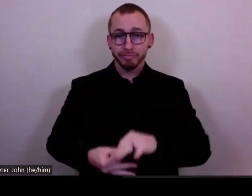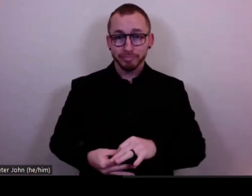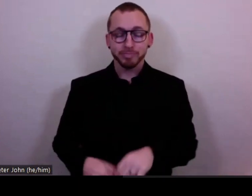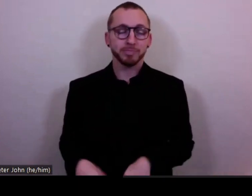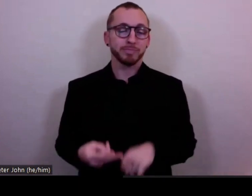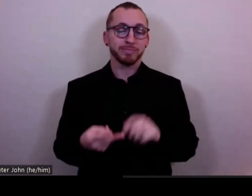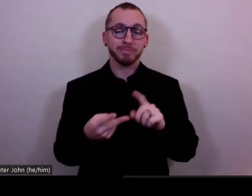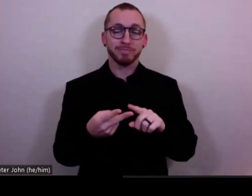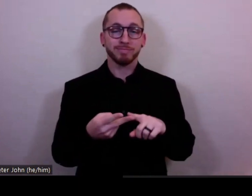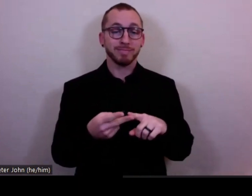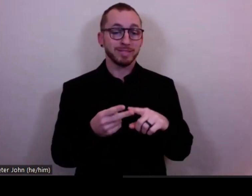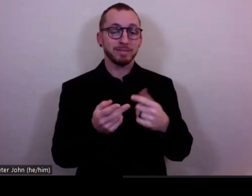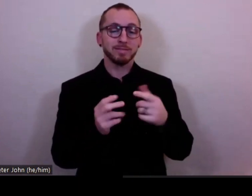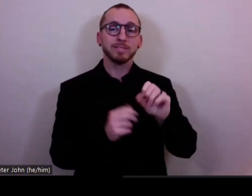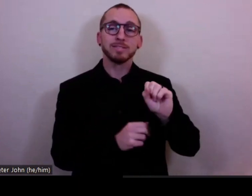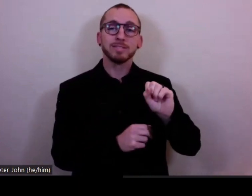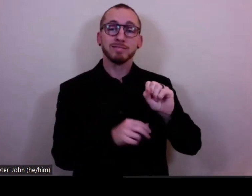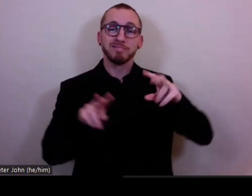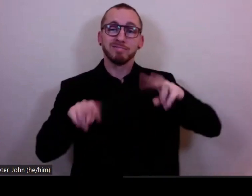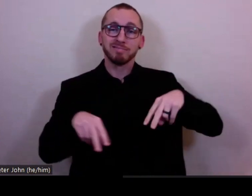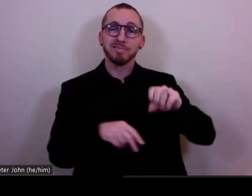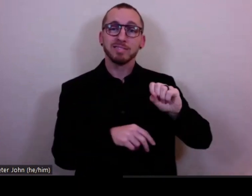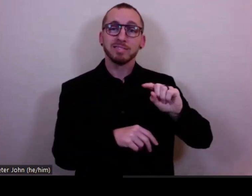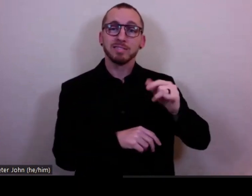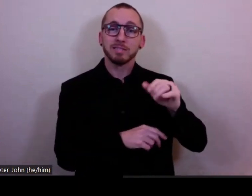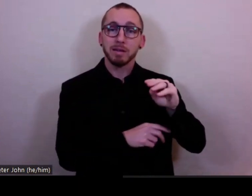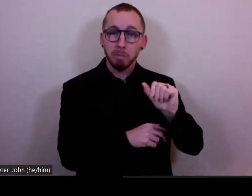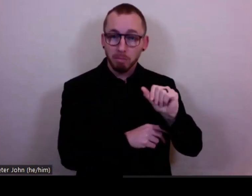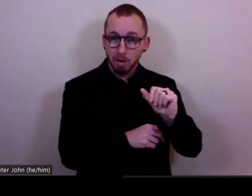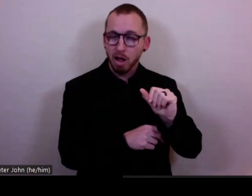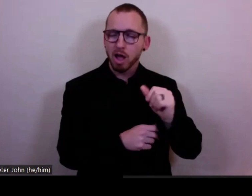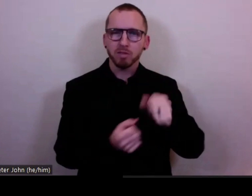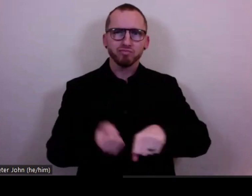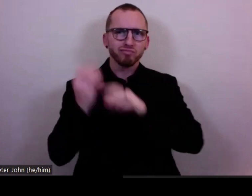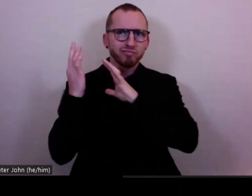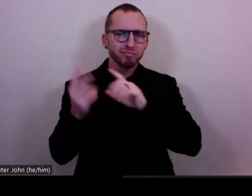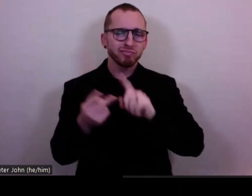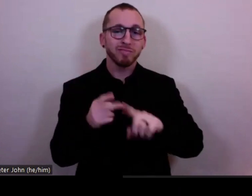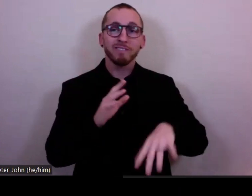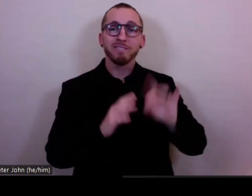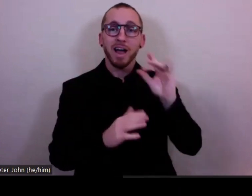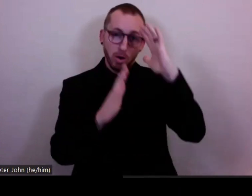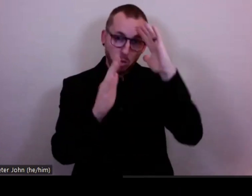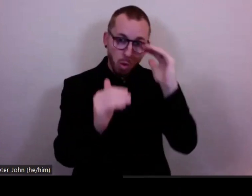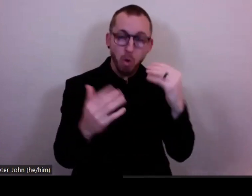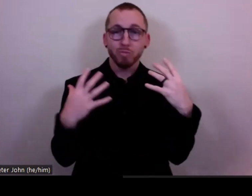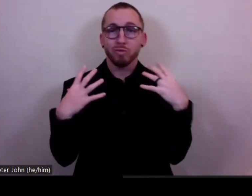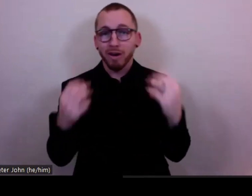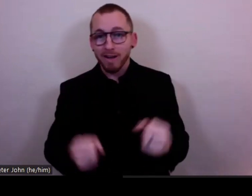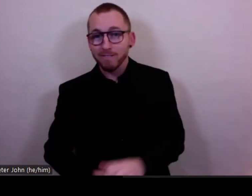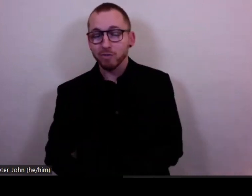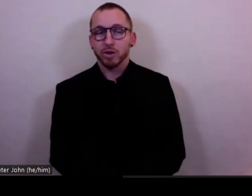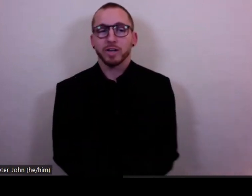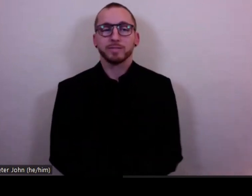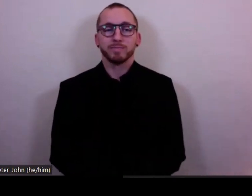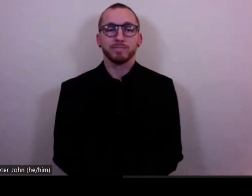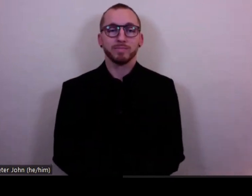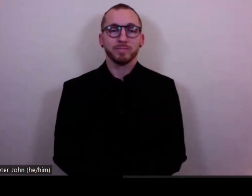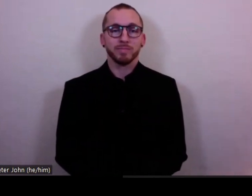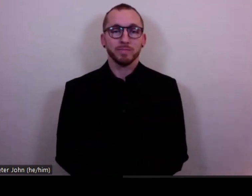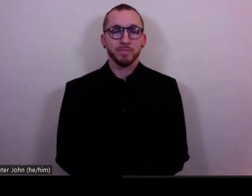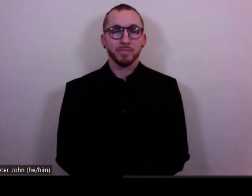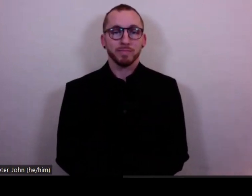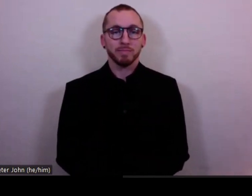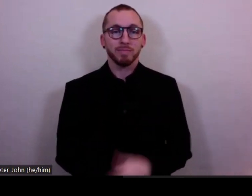Dismantling stigma, finding hope and healing and recovery, hope rising, mindfulness in a challenging